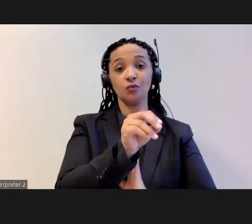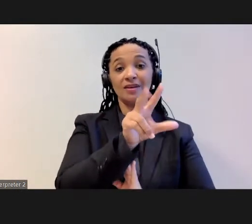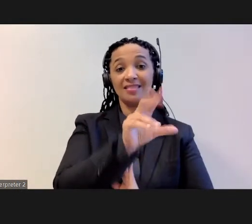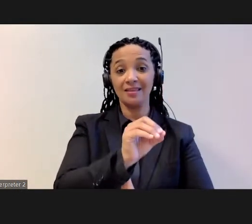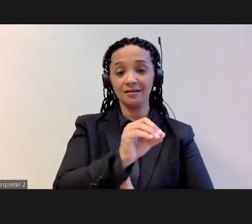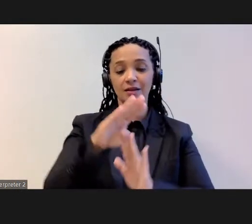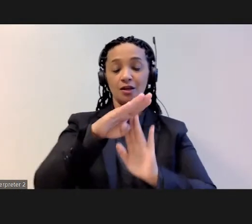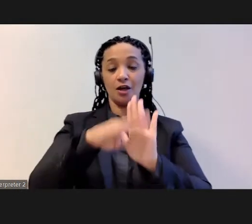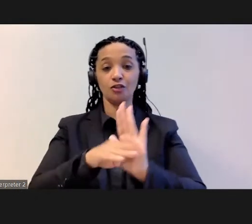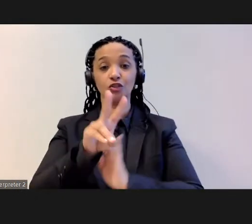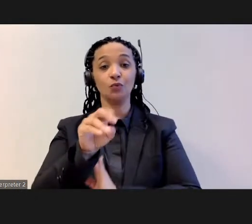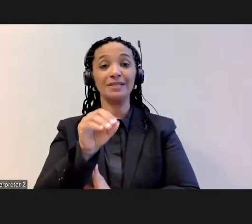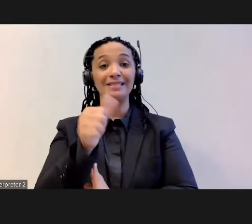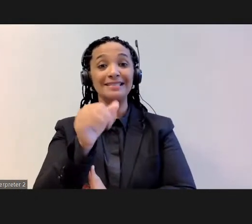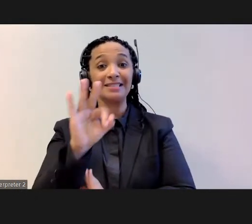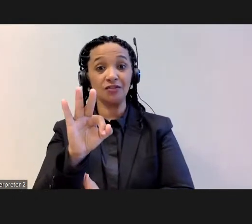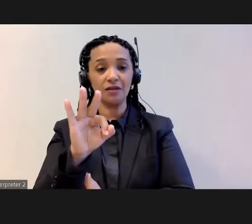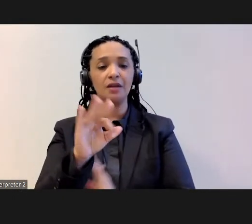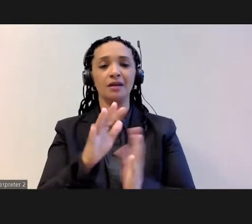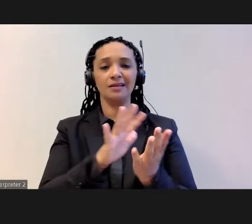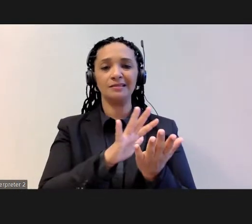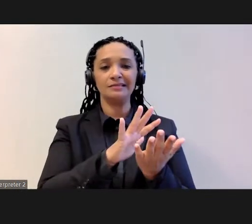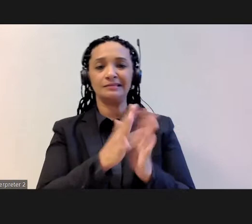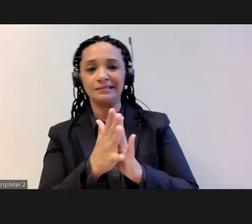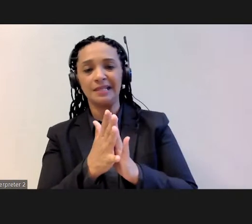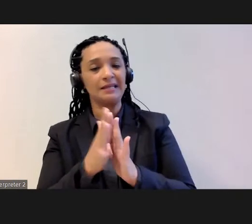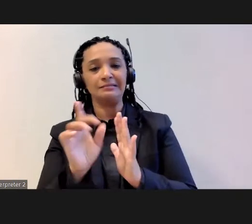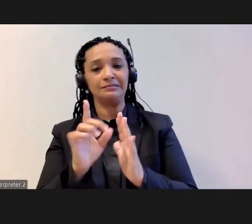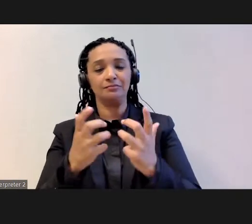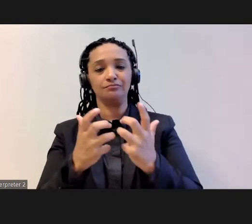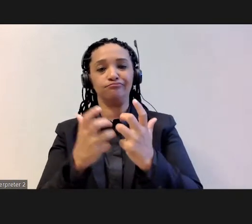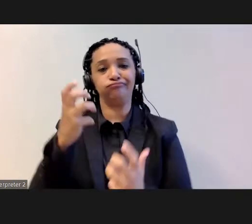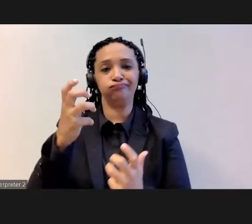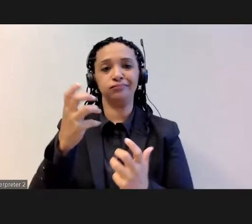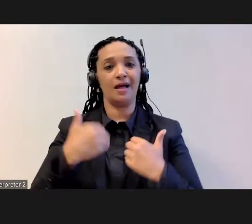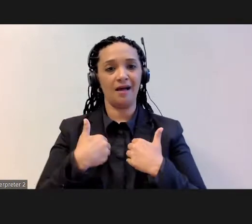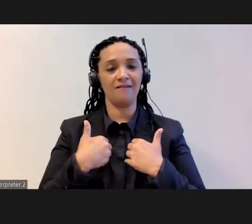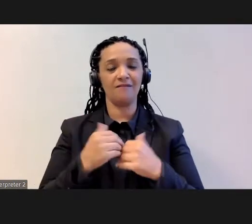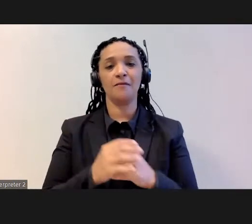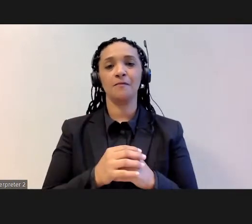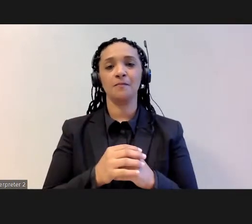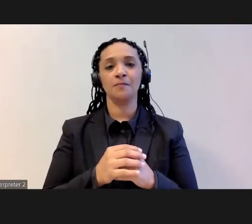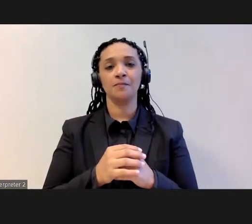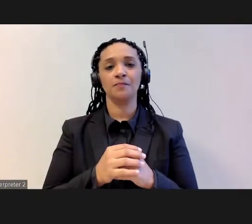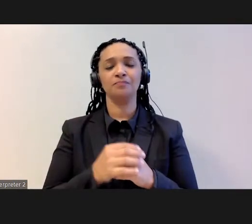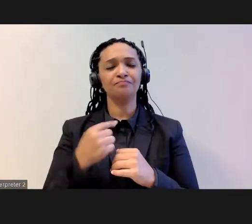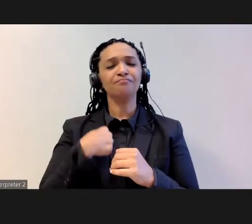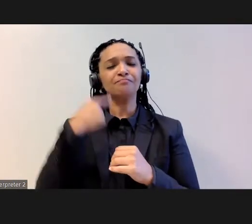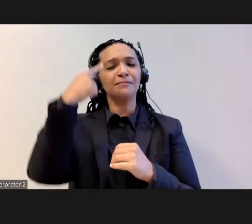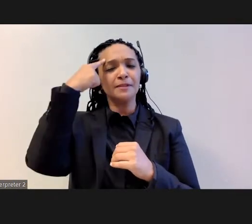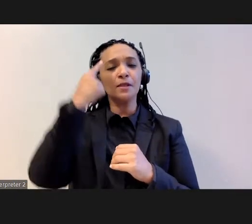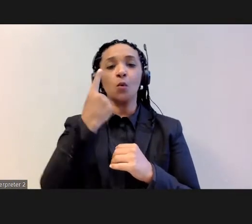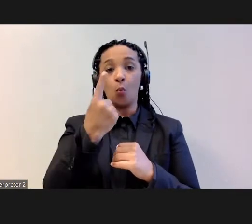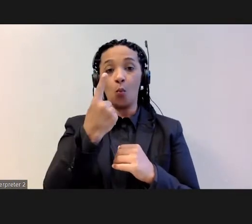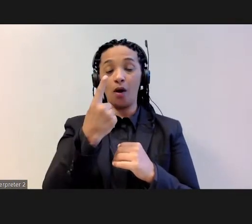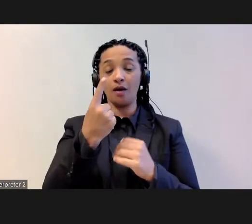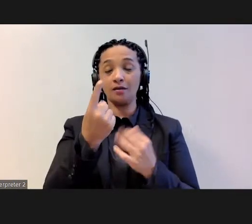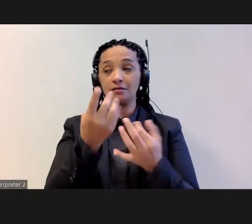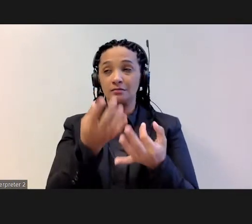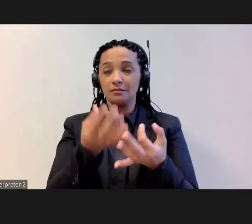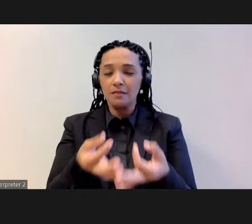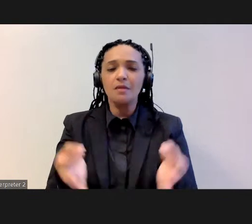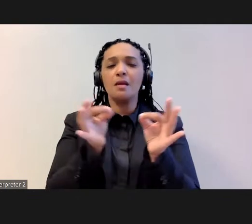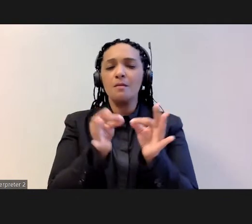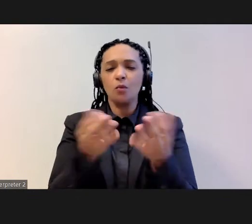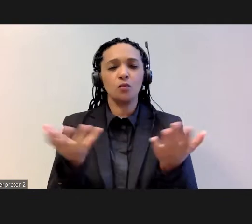and the multiple crises that are actually facing, our countries. I think one thing that is very clear is the